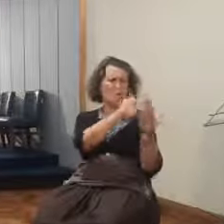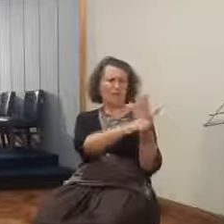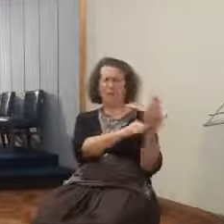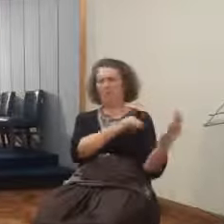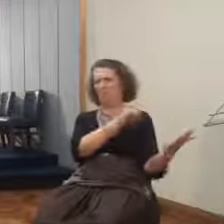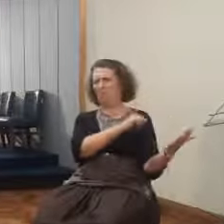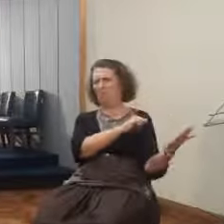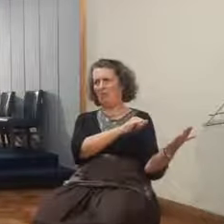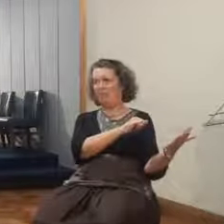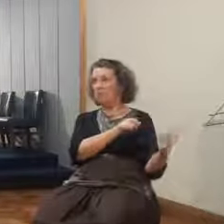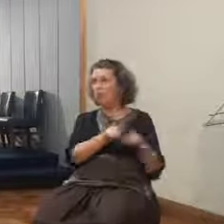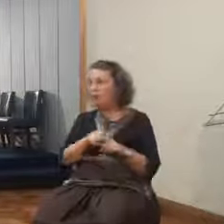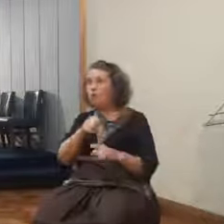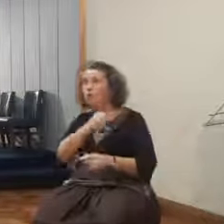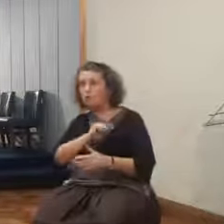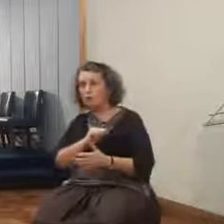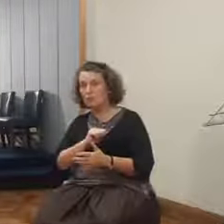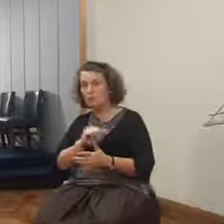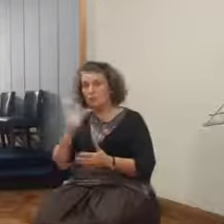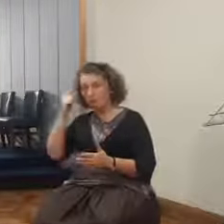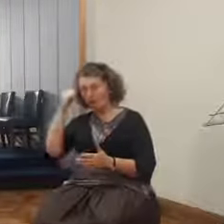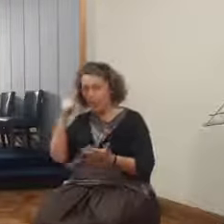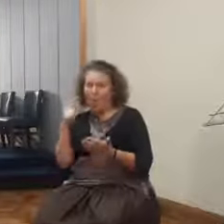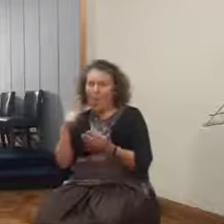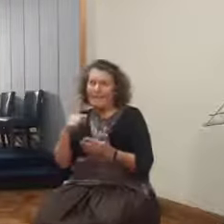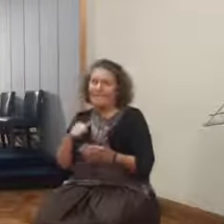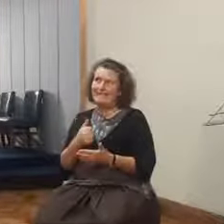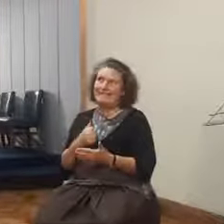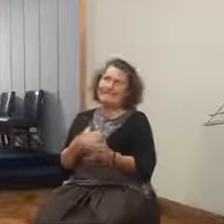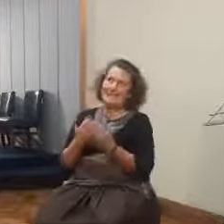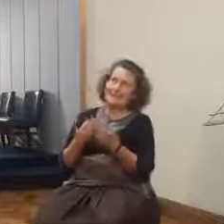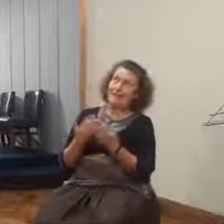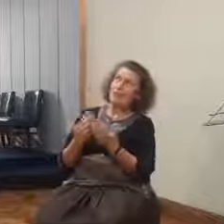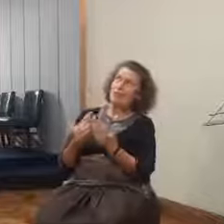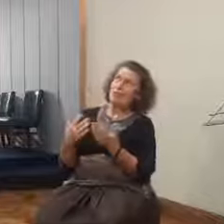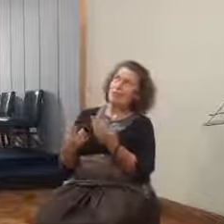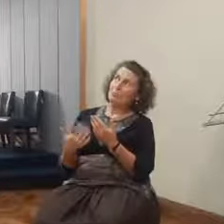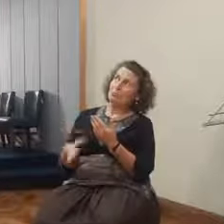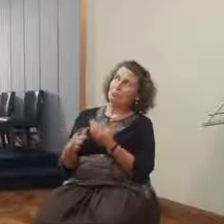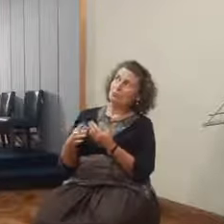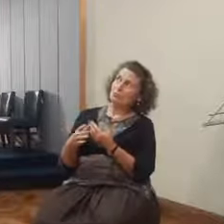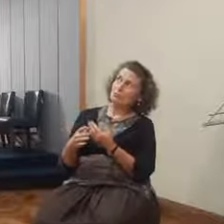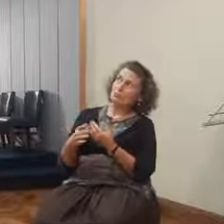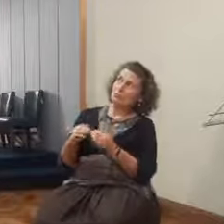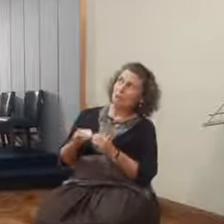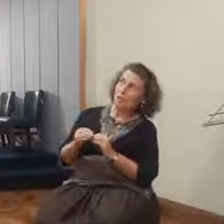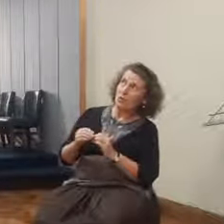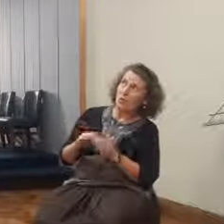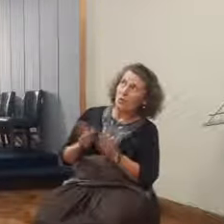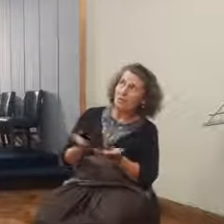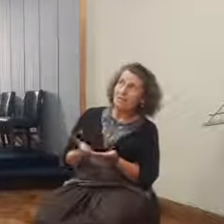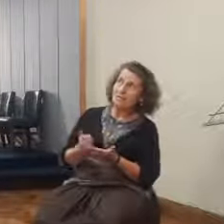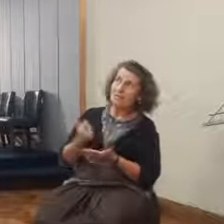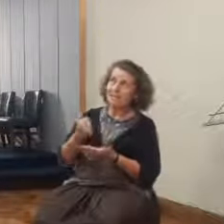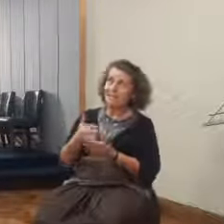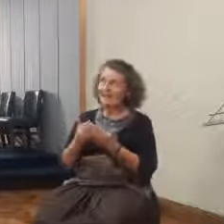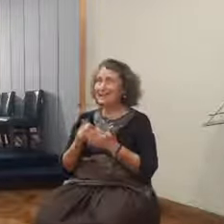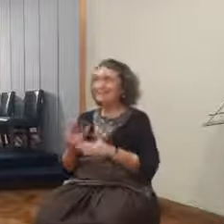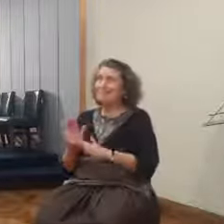have to hold on to this. It's clearly in the scripture. It is so much a part of the righteous works of God. And in the context of this